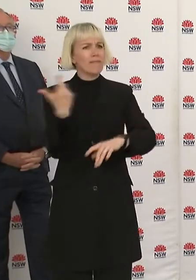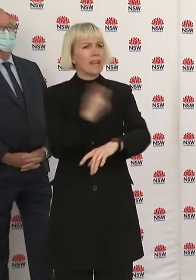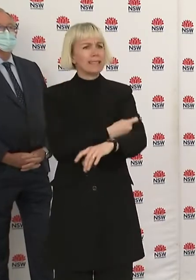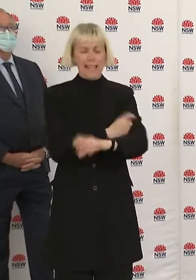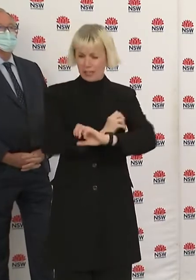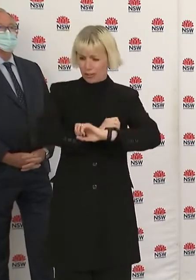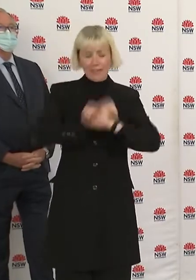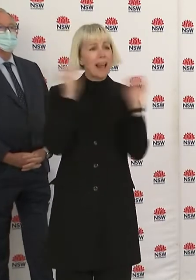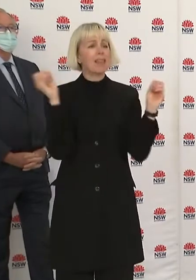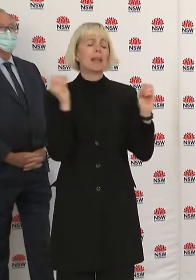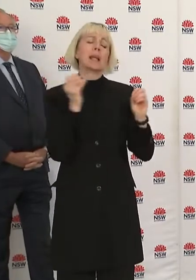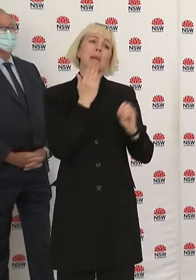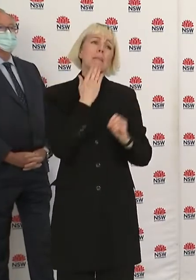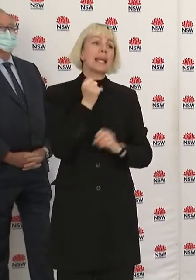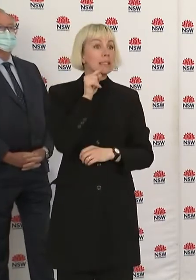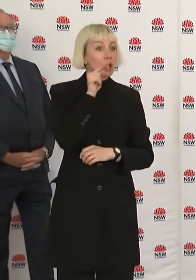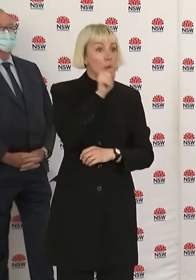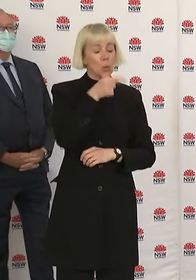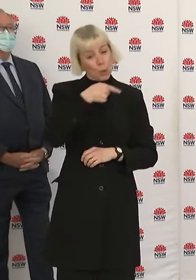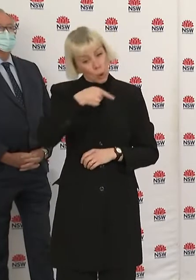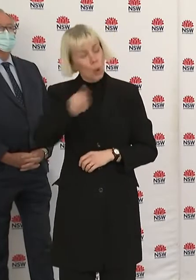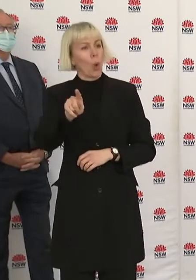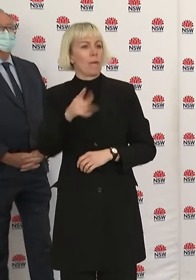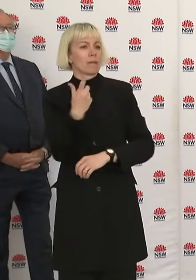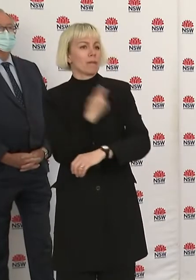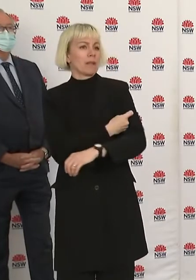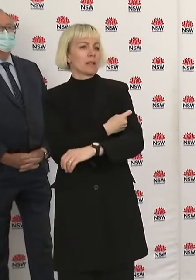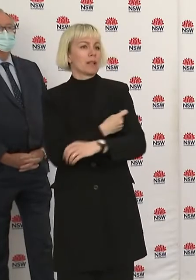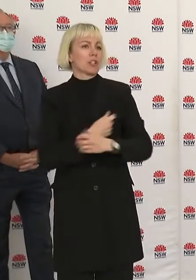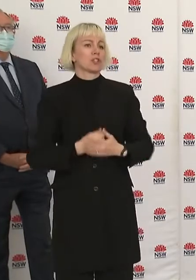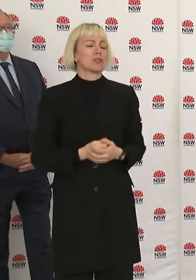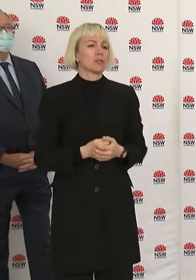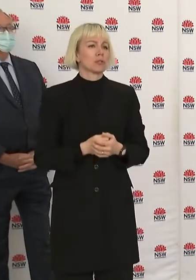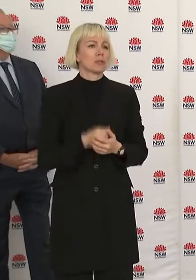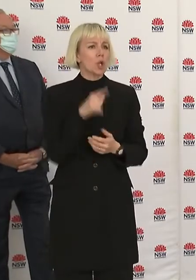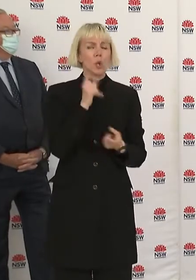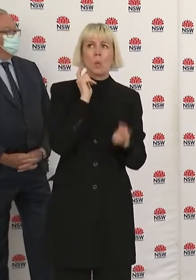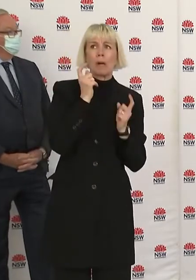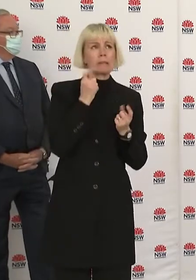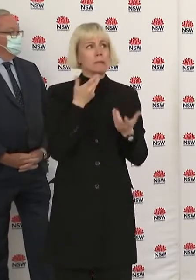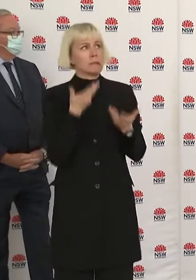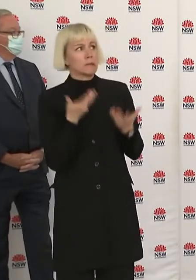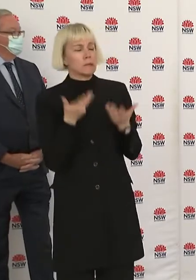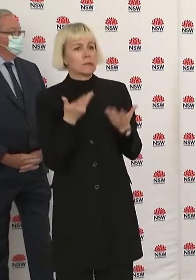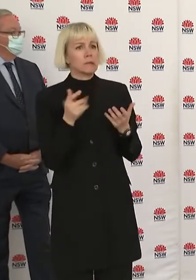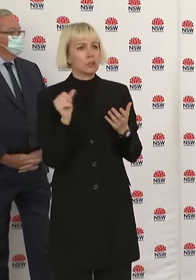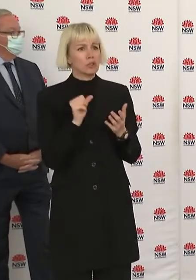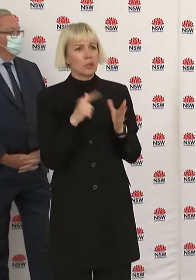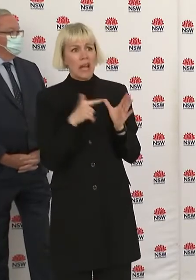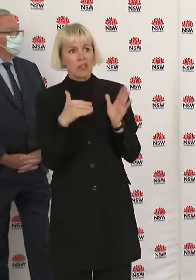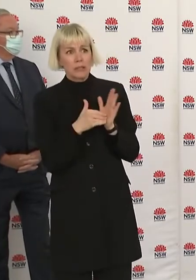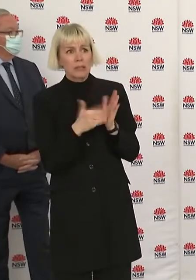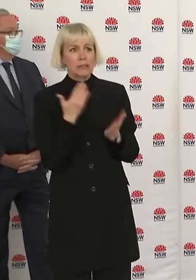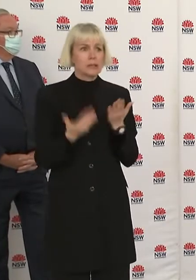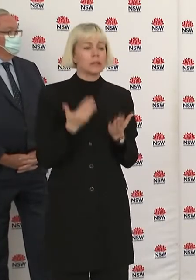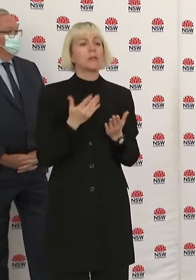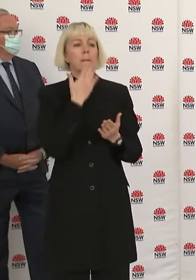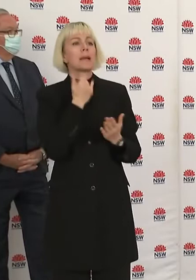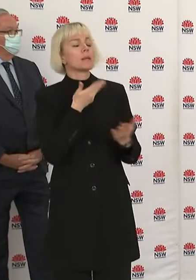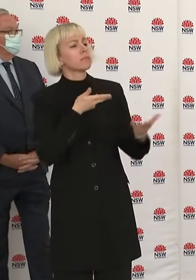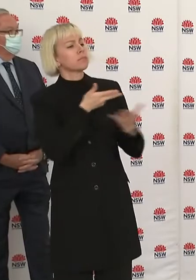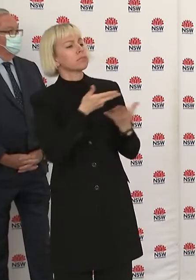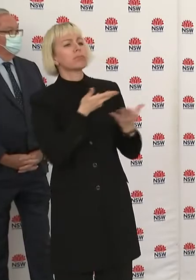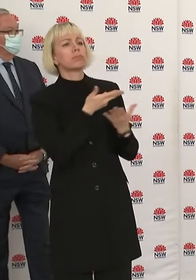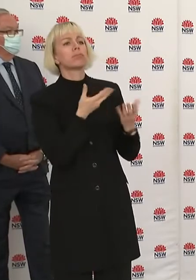to everybody, please get vaccinated. If you have any concerns, go to your GP. Otherwise, book with us. We have capacity for